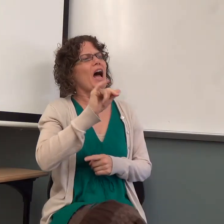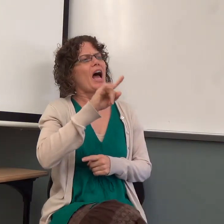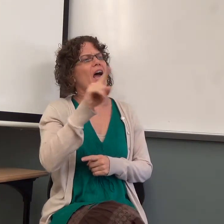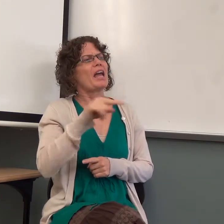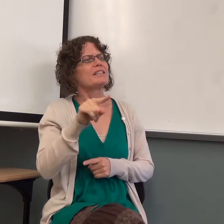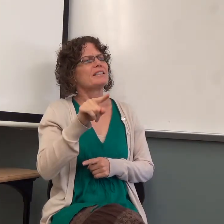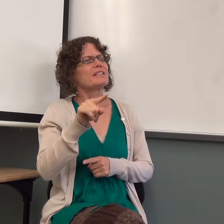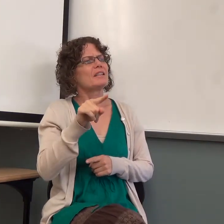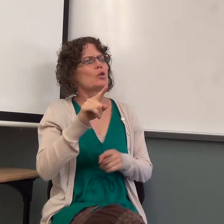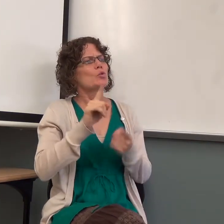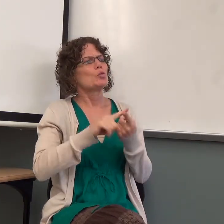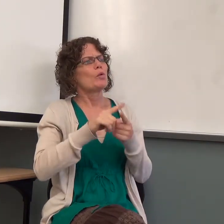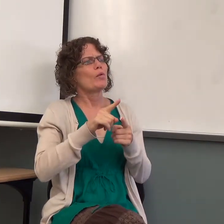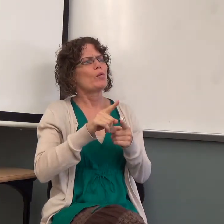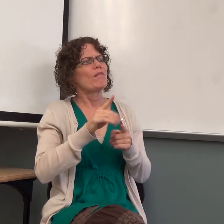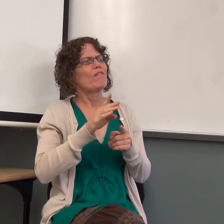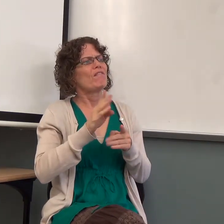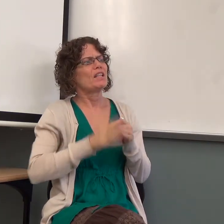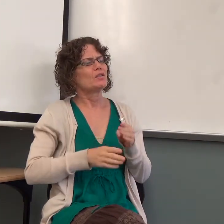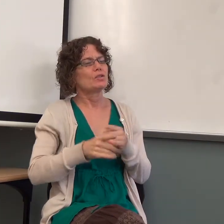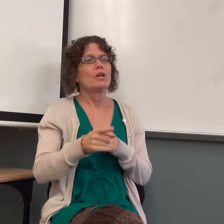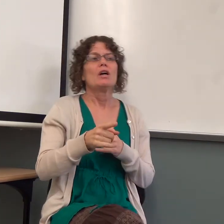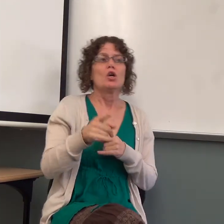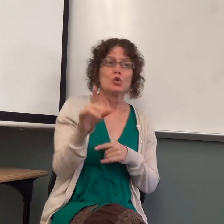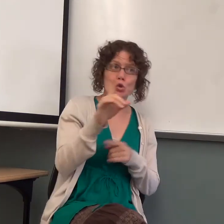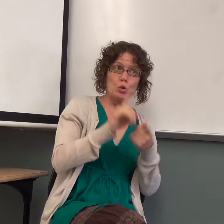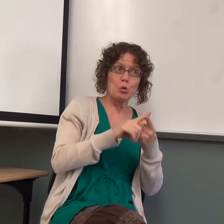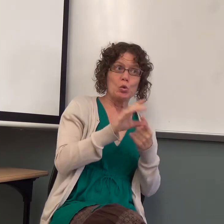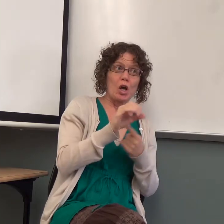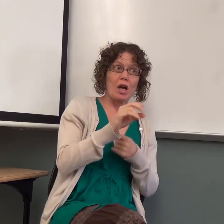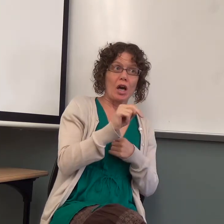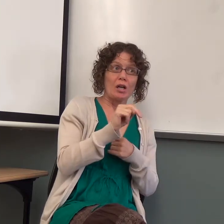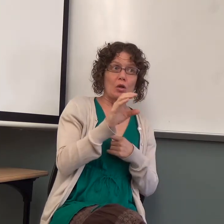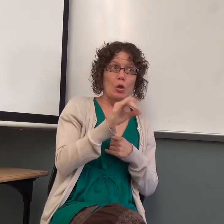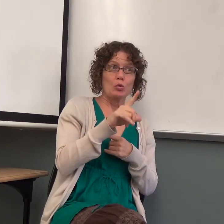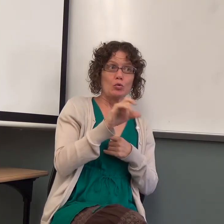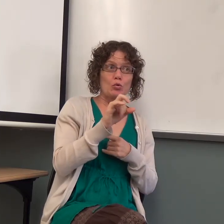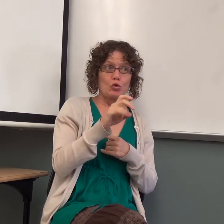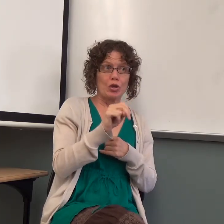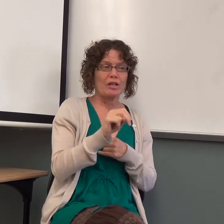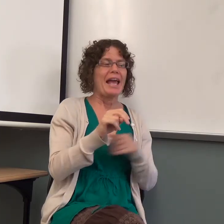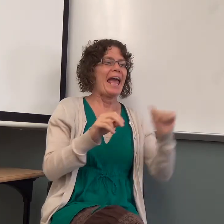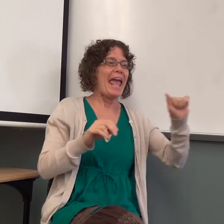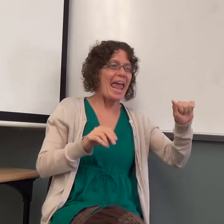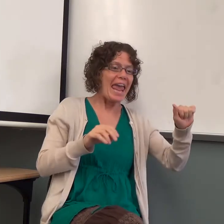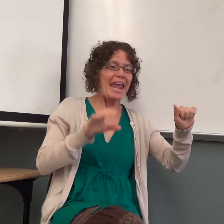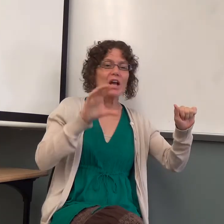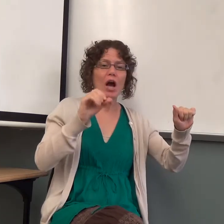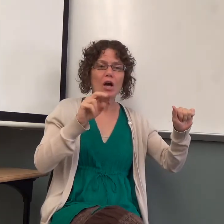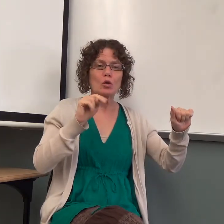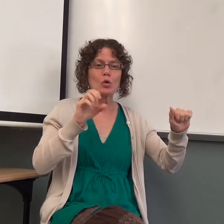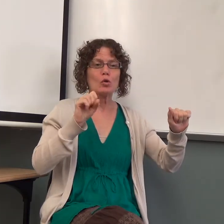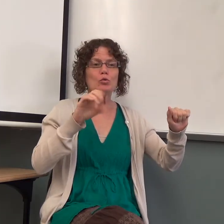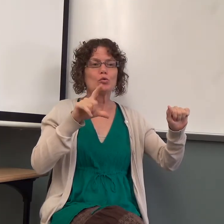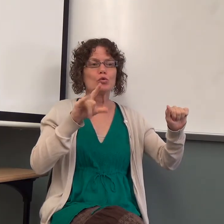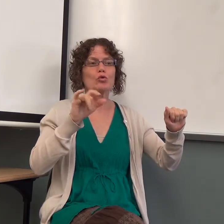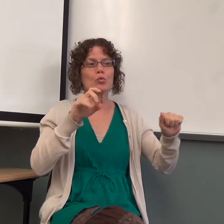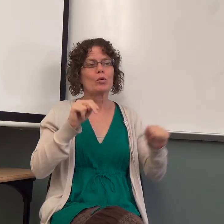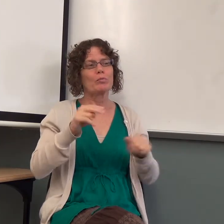that might be to conclude, right? Yeah, But a conclusion would be the end result, Yeah, right? okay. Good. How about